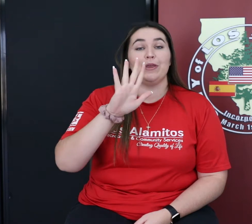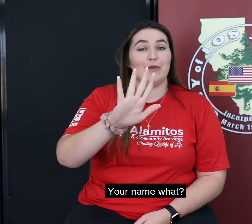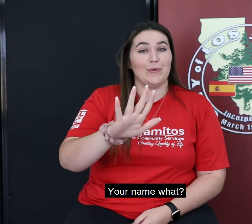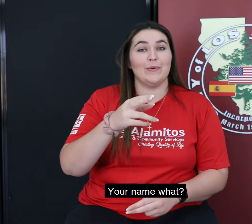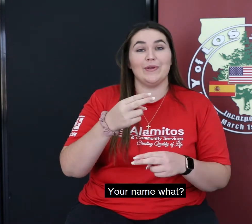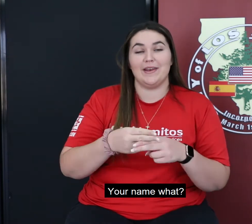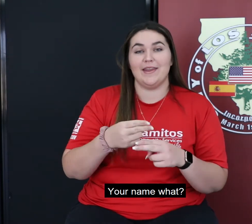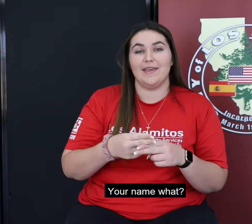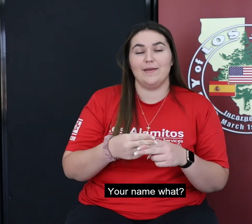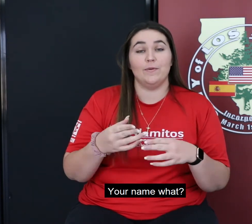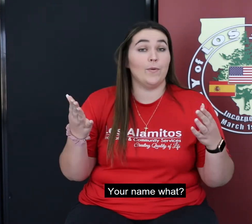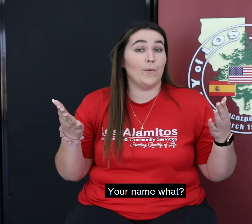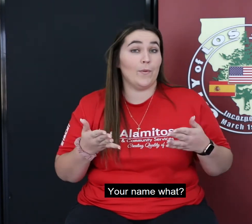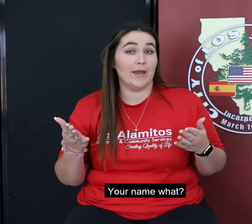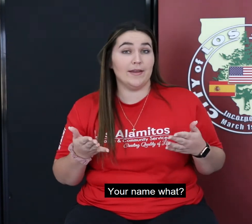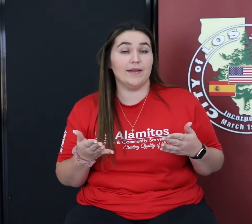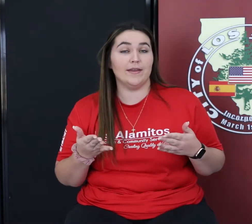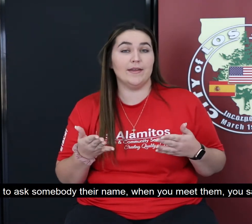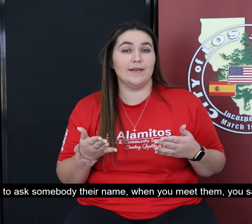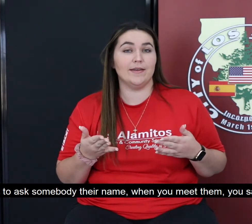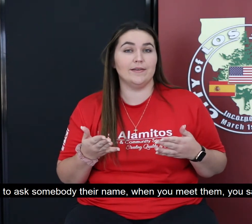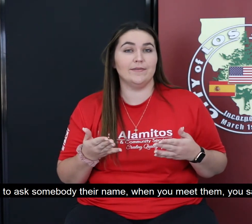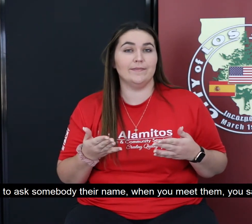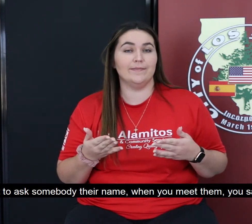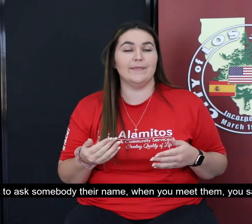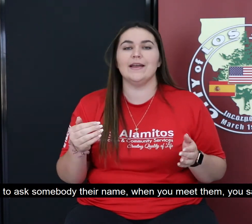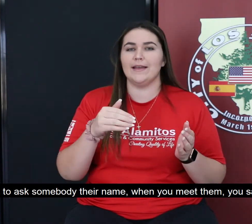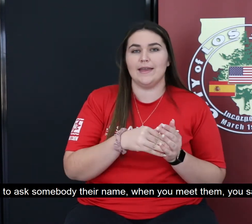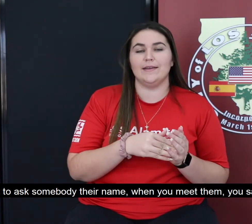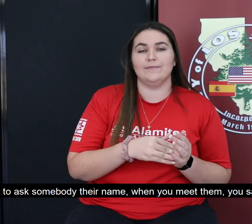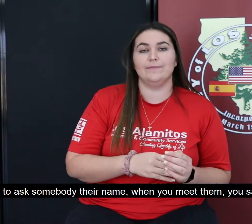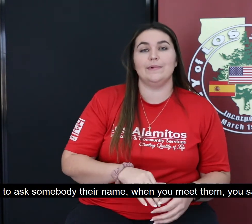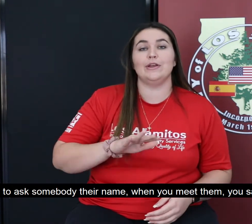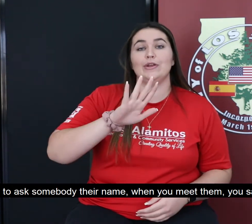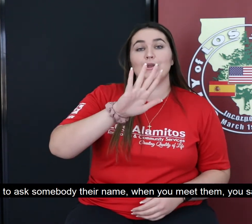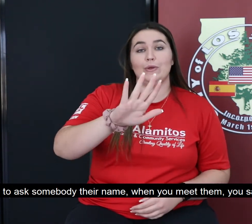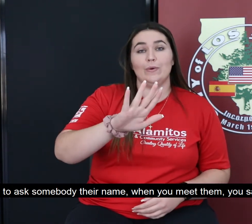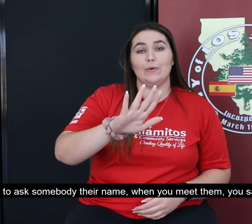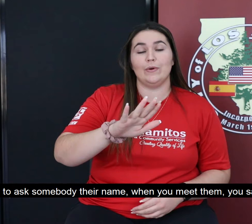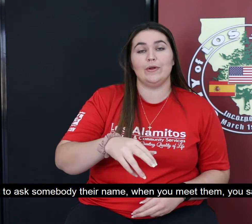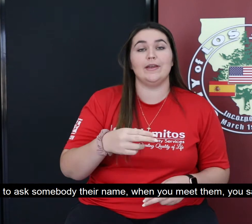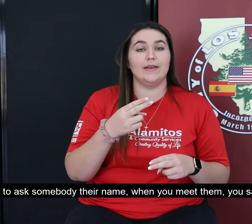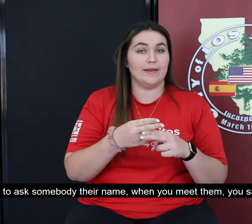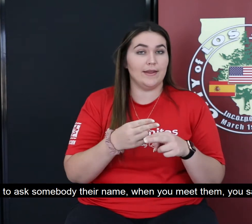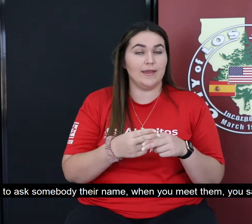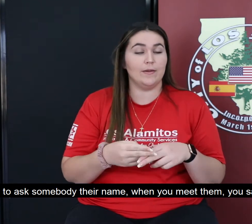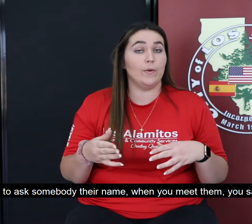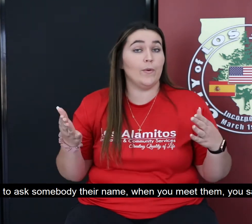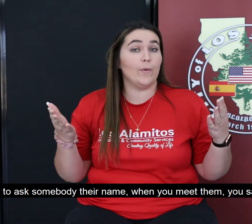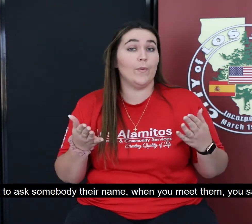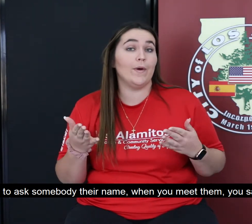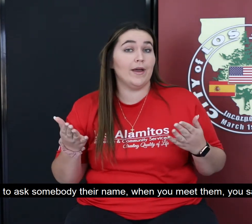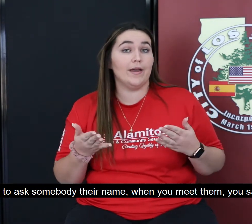your name what? If you want to ask somebody their name when you meet them, you say your name what?